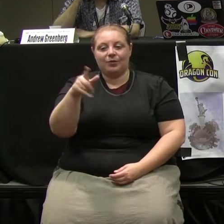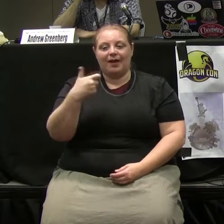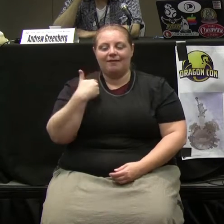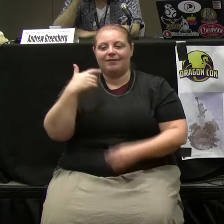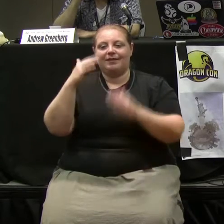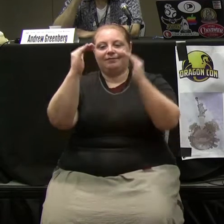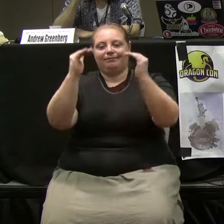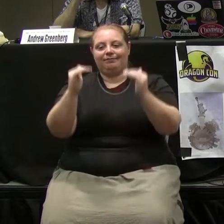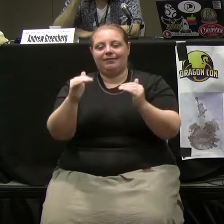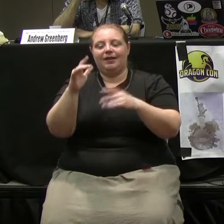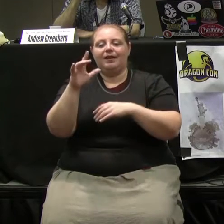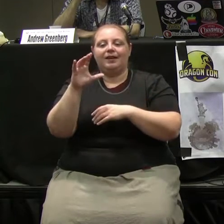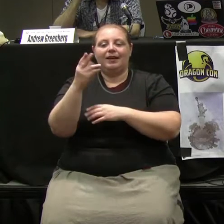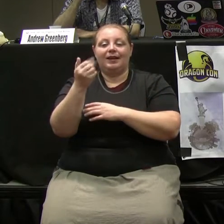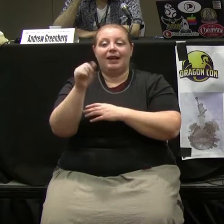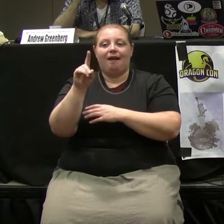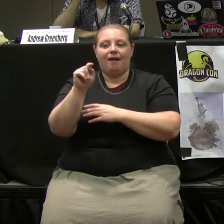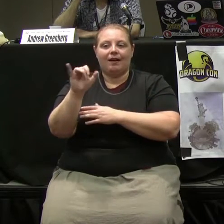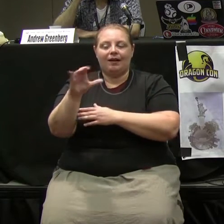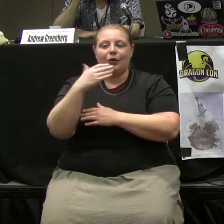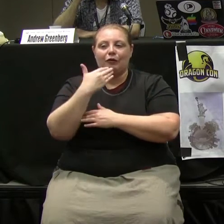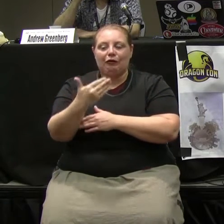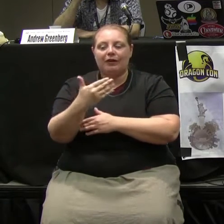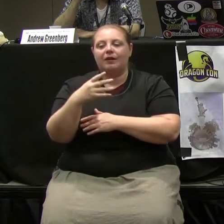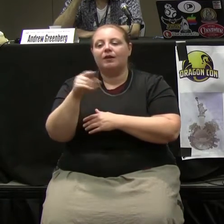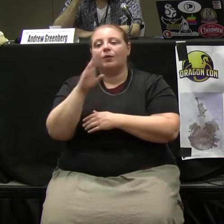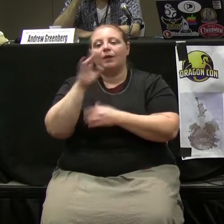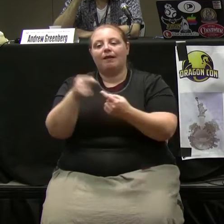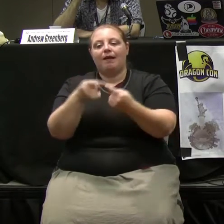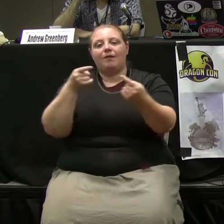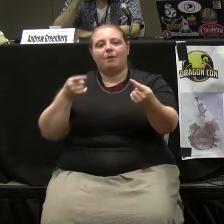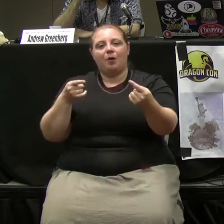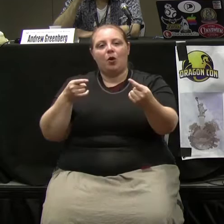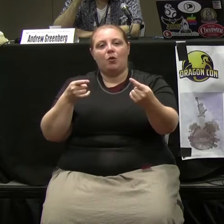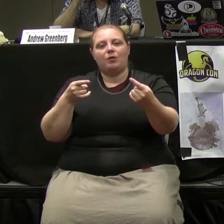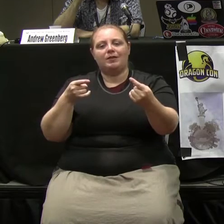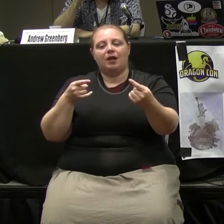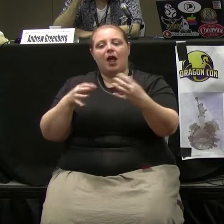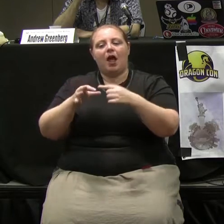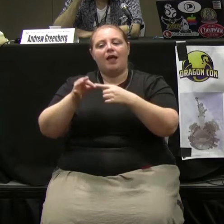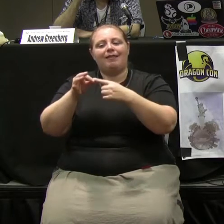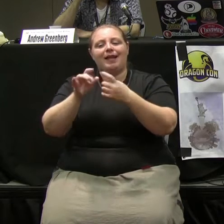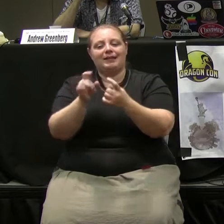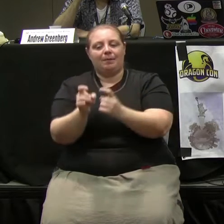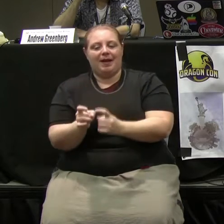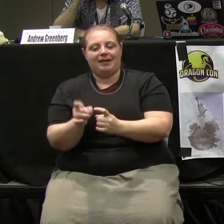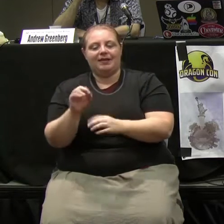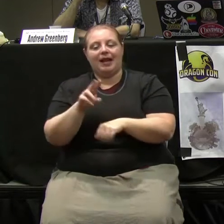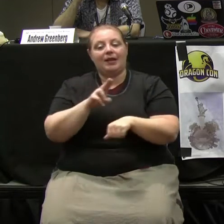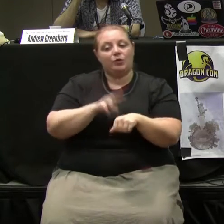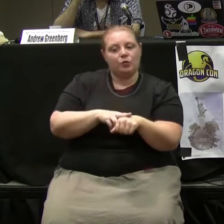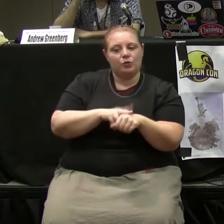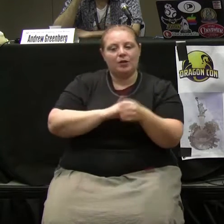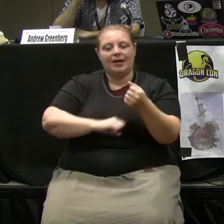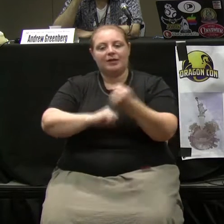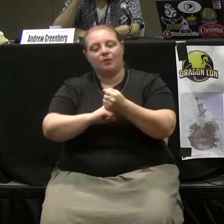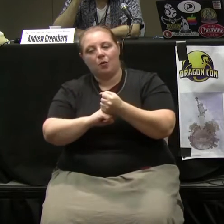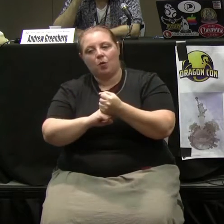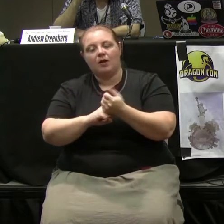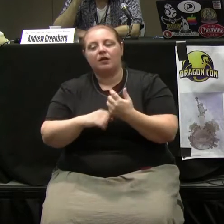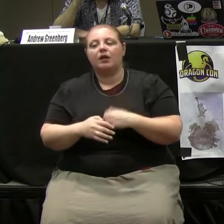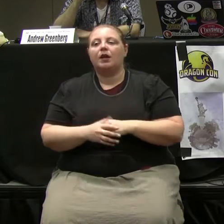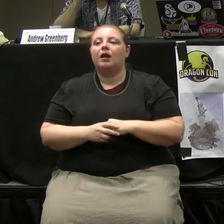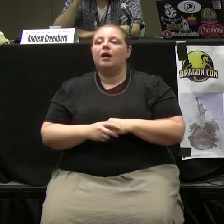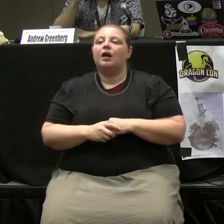down, there would be oppose, and then there would be oppose unless amended, and then there's neutral, and then there's support. And it's